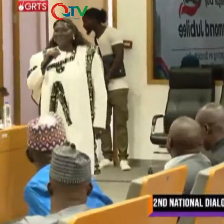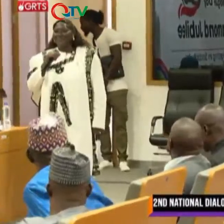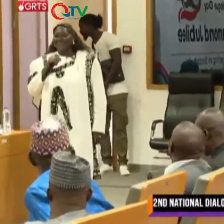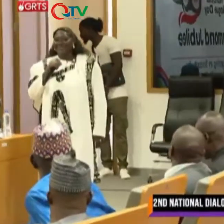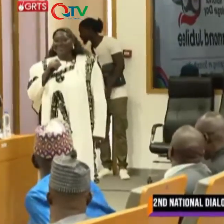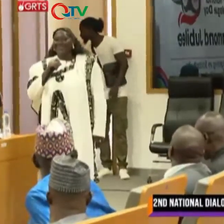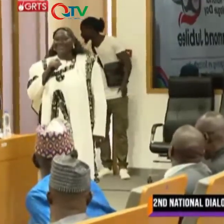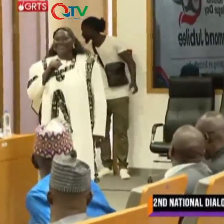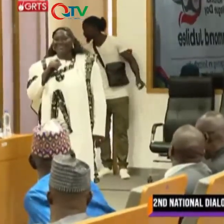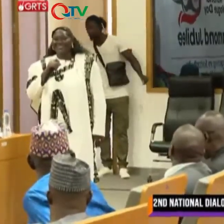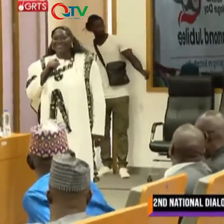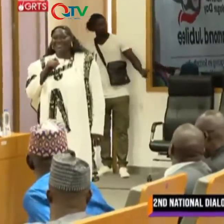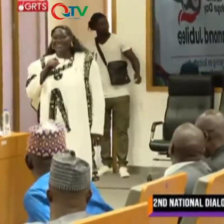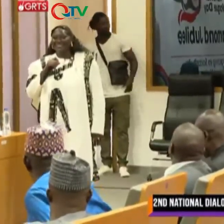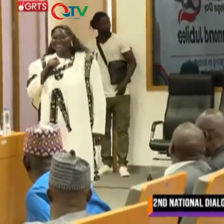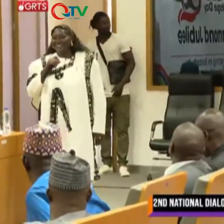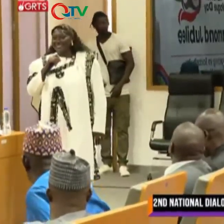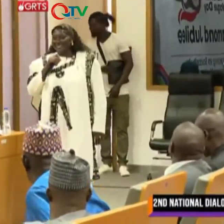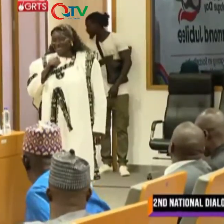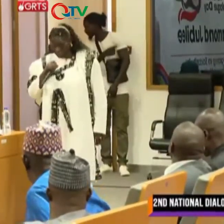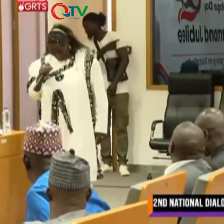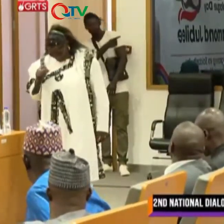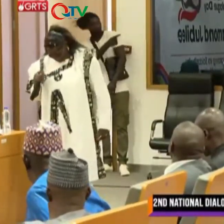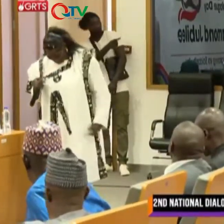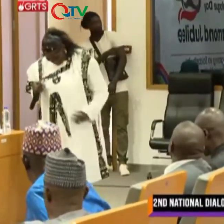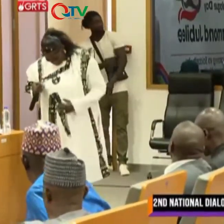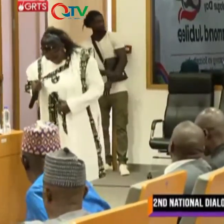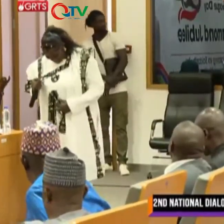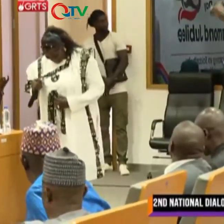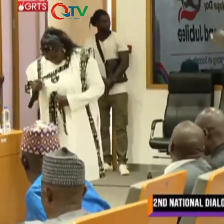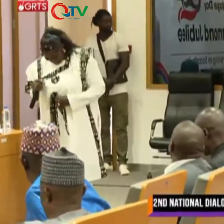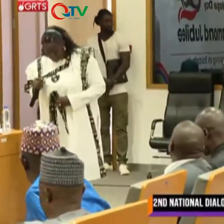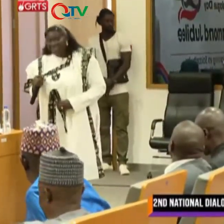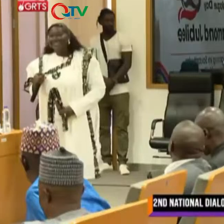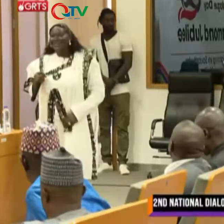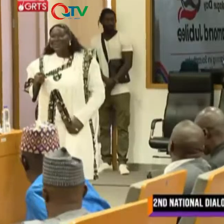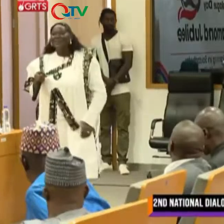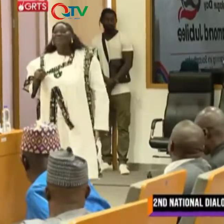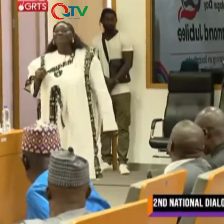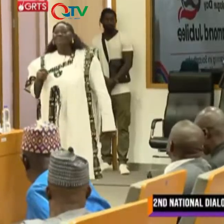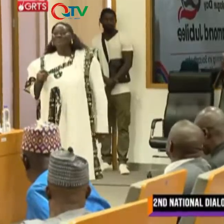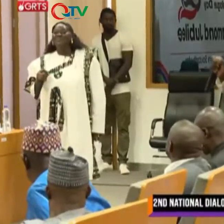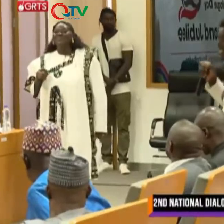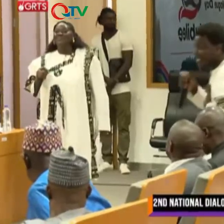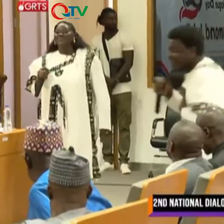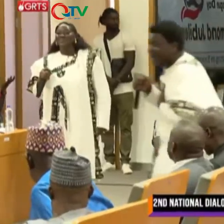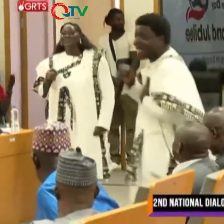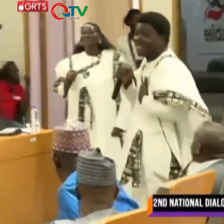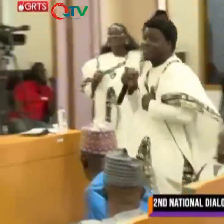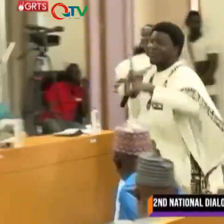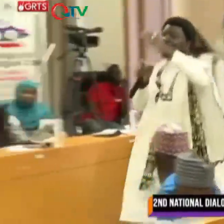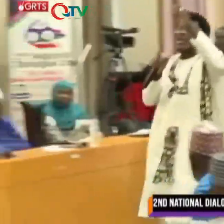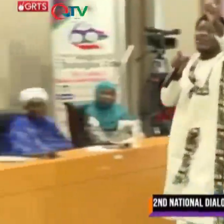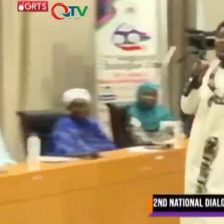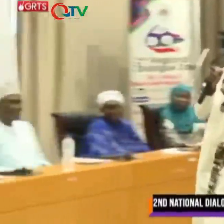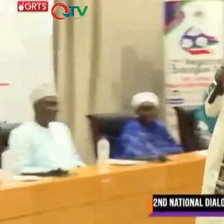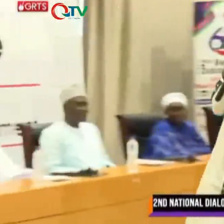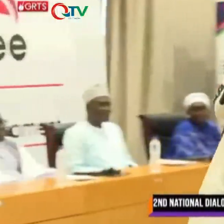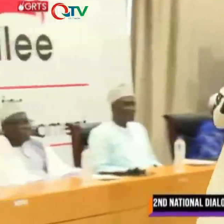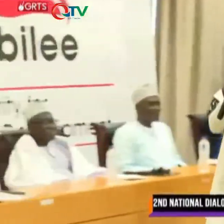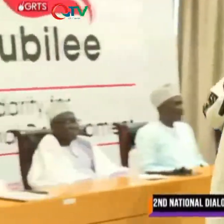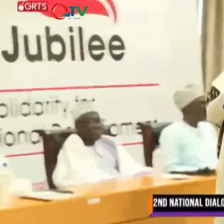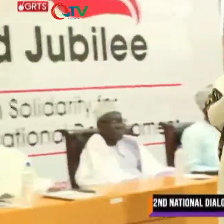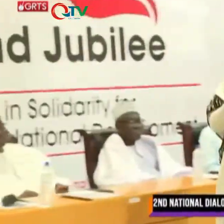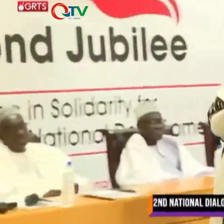I am a Gambiano, also a mandingo, also a body bungo, singing my camo, not demanding go all I know is